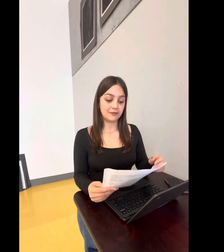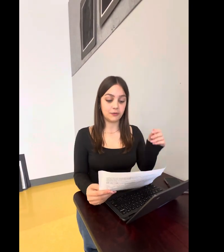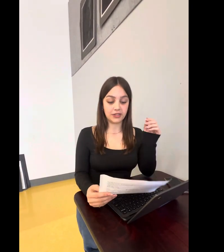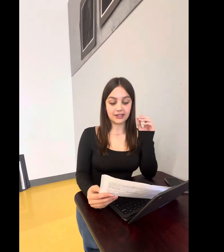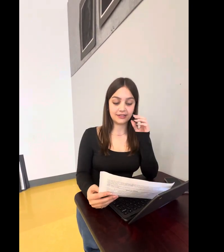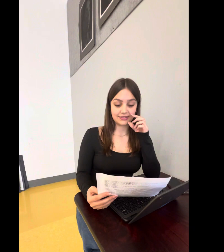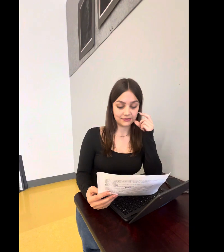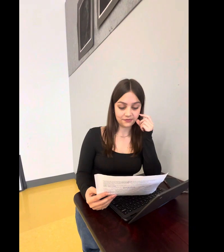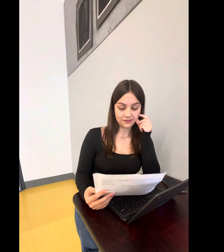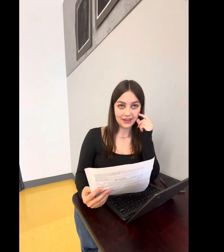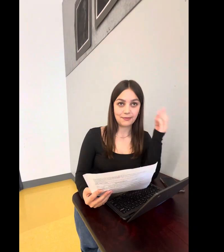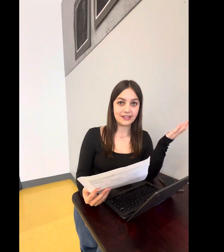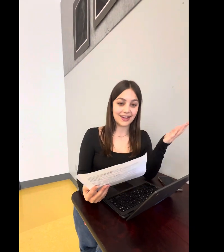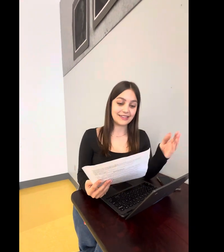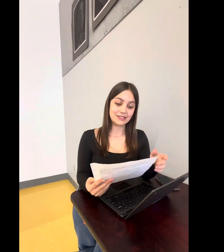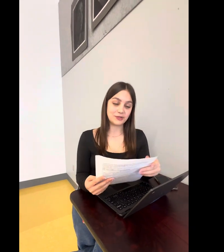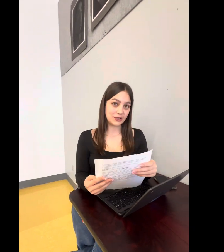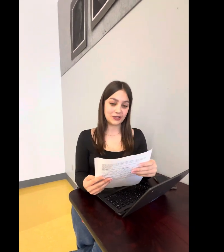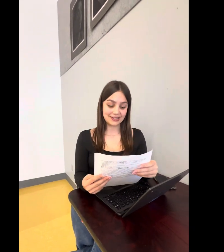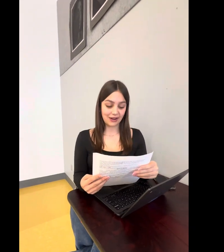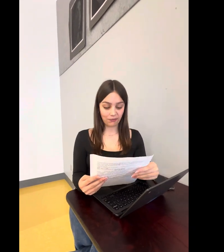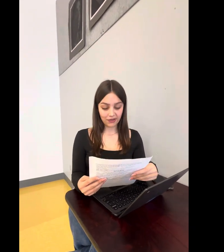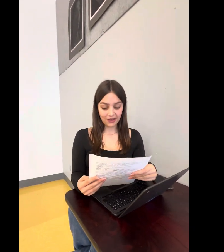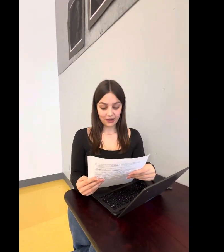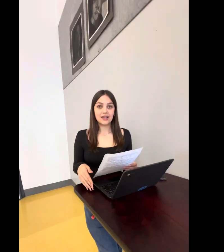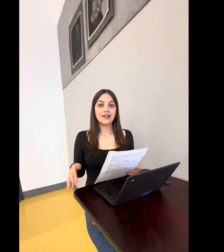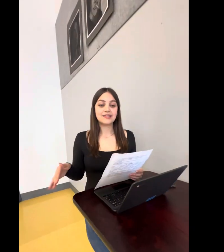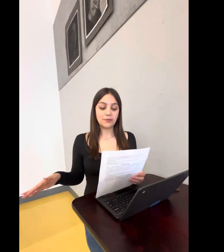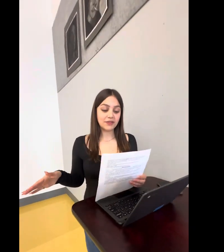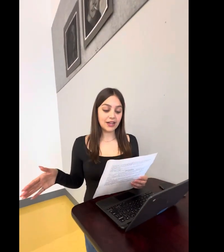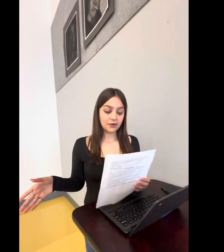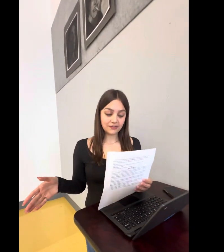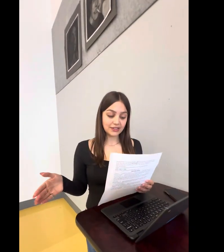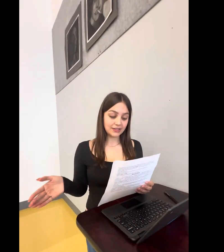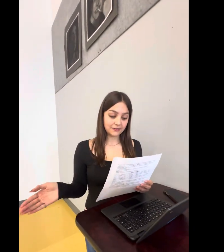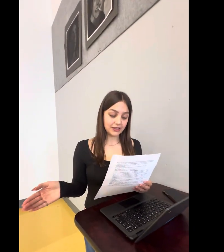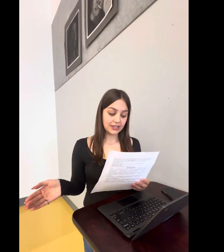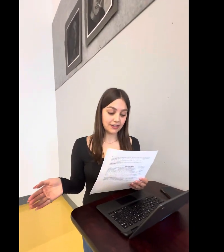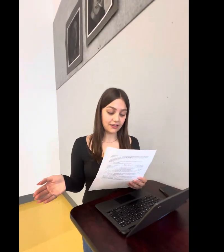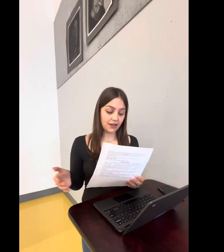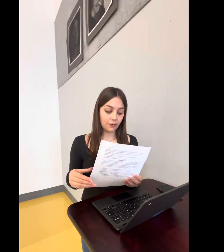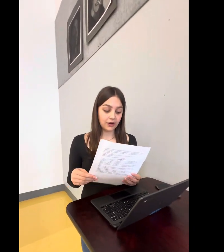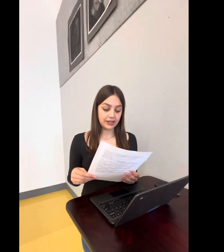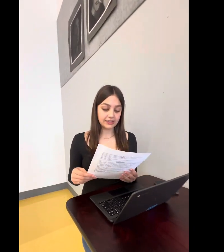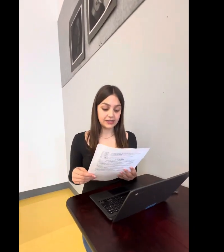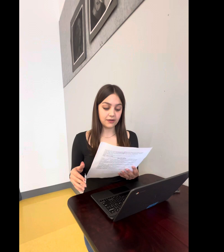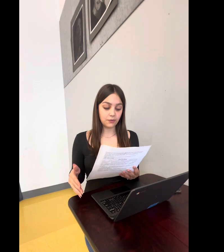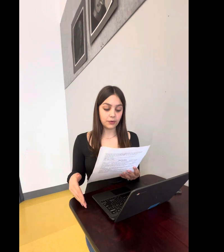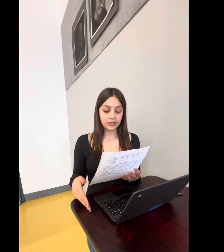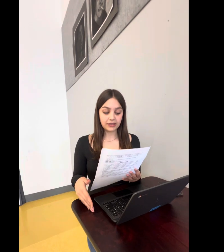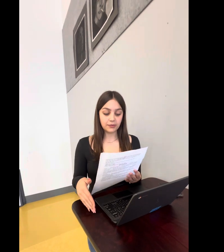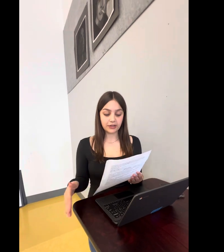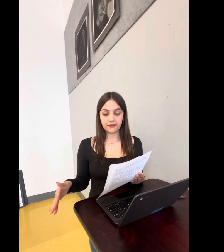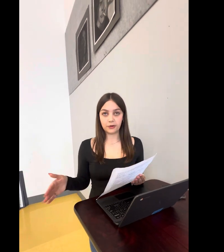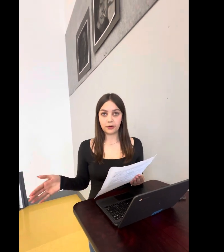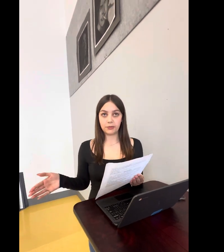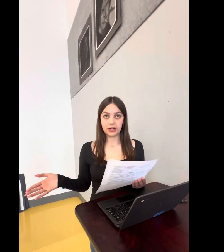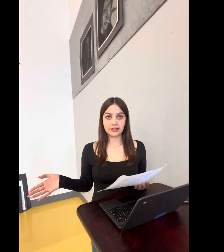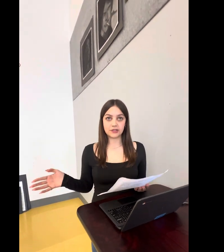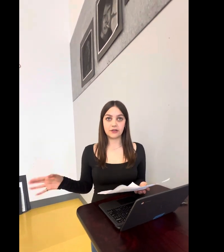me because I listen to music all the time. Something I would have done differently was when we did the Book of Unknown Americans novel